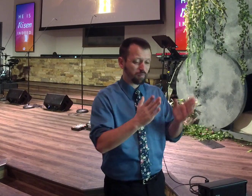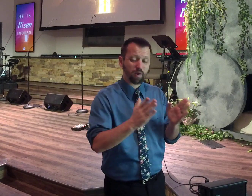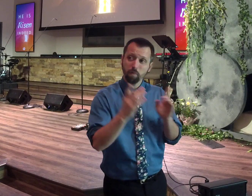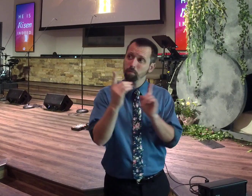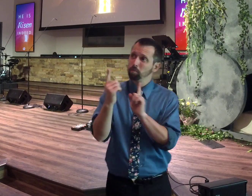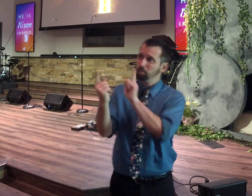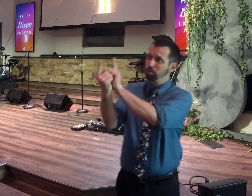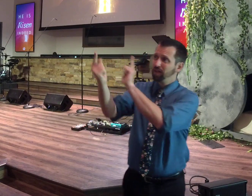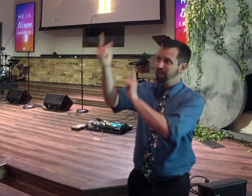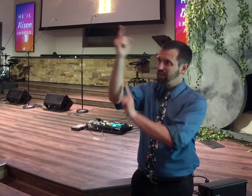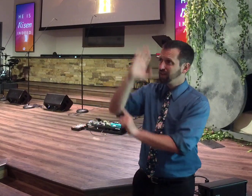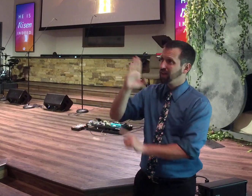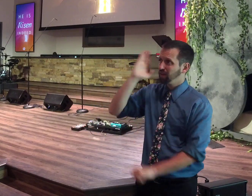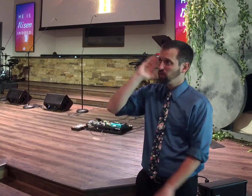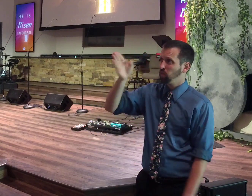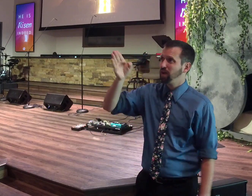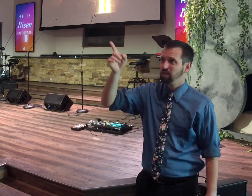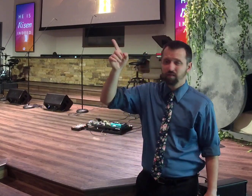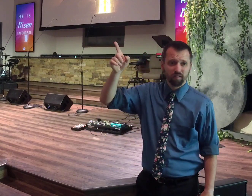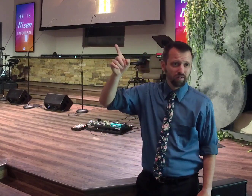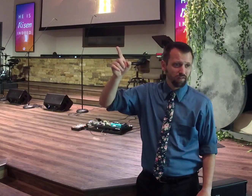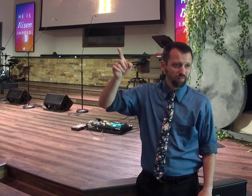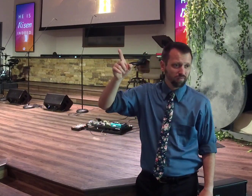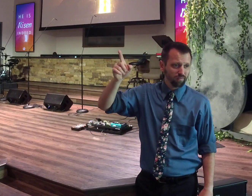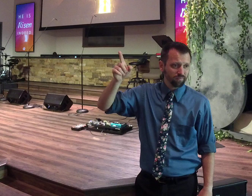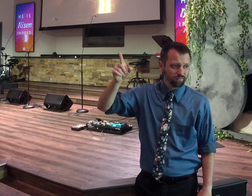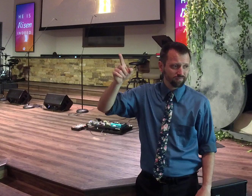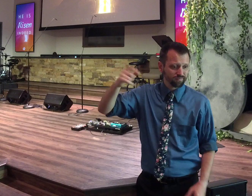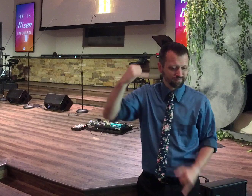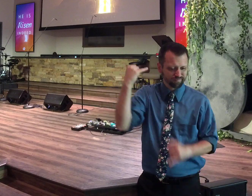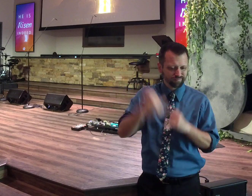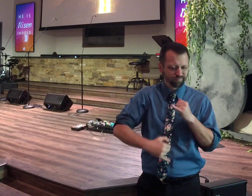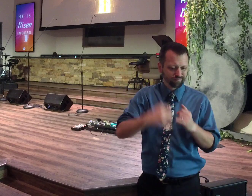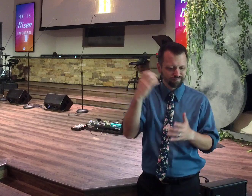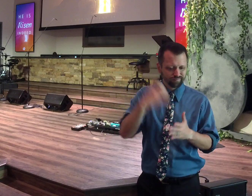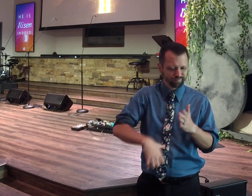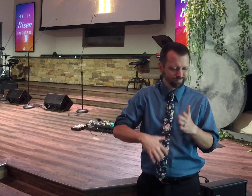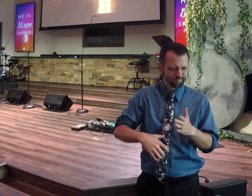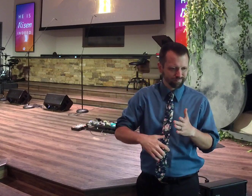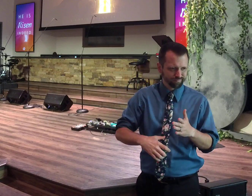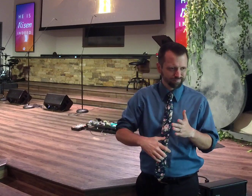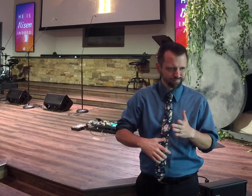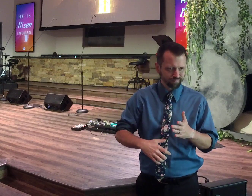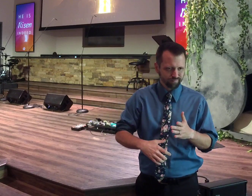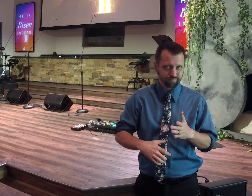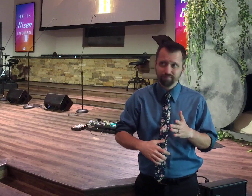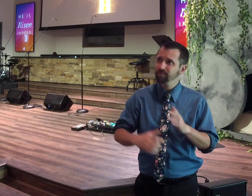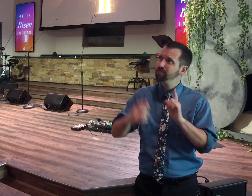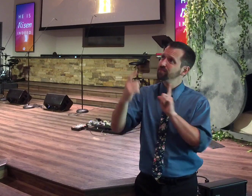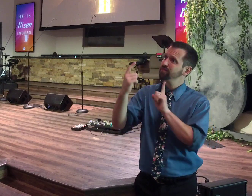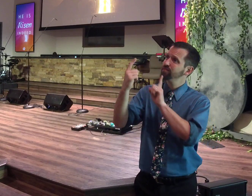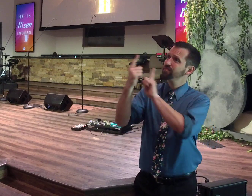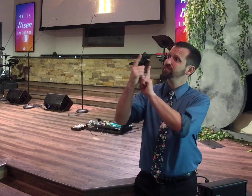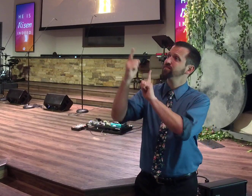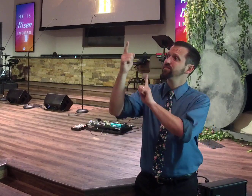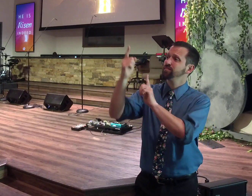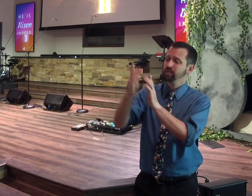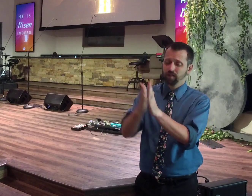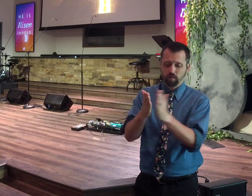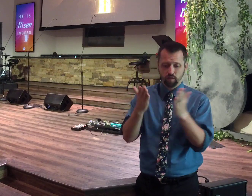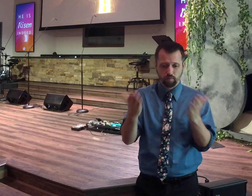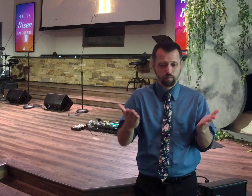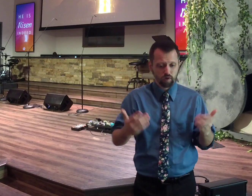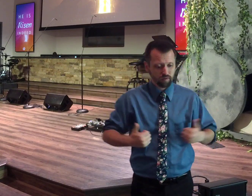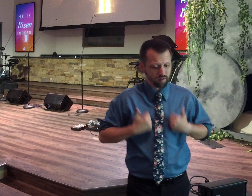die. The Bible says in the last chapters of the book that as we stand before God, the book of life